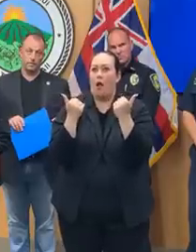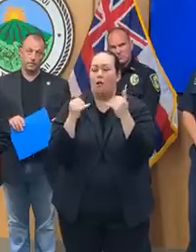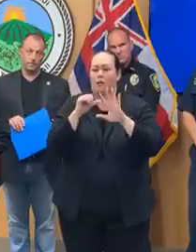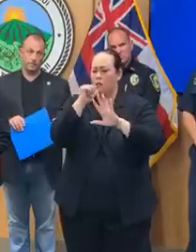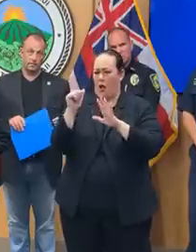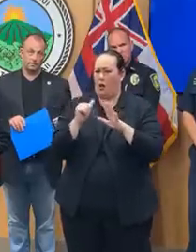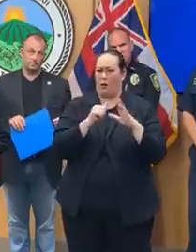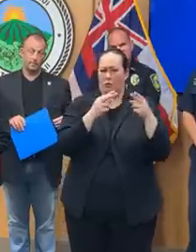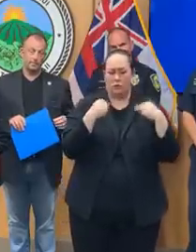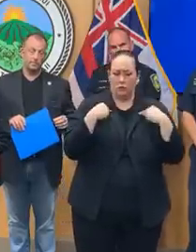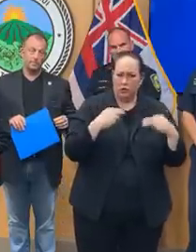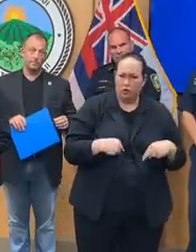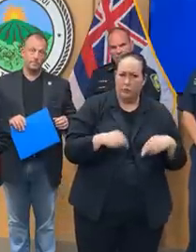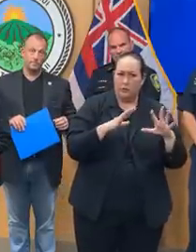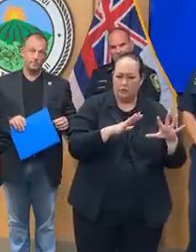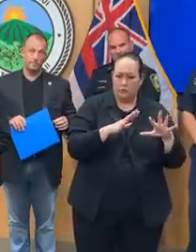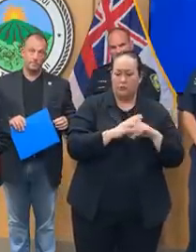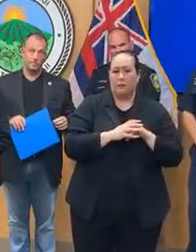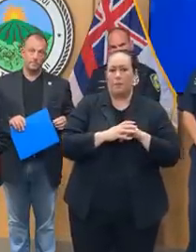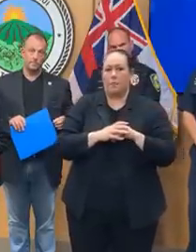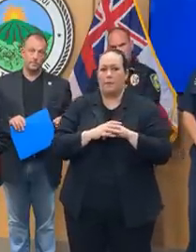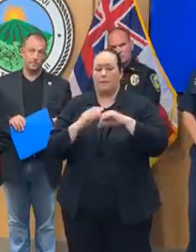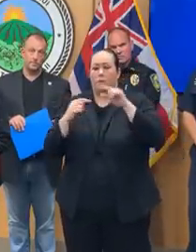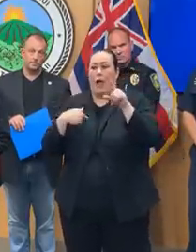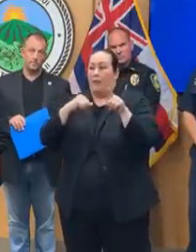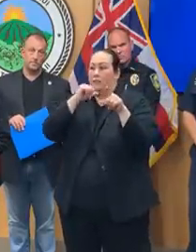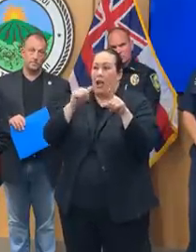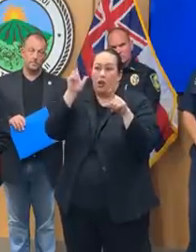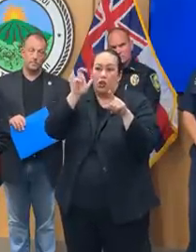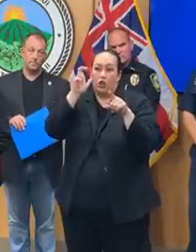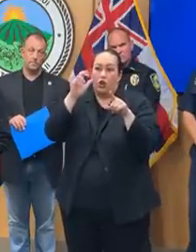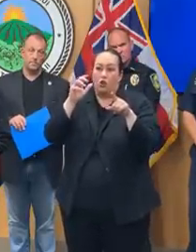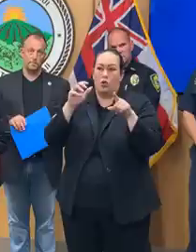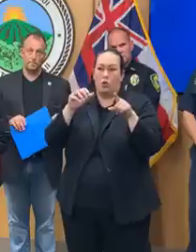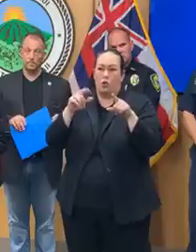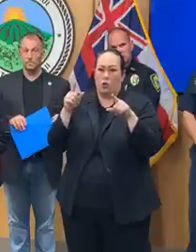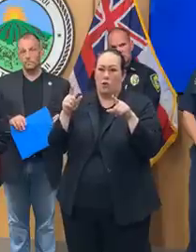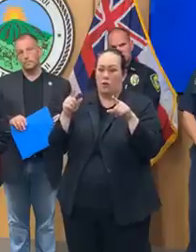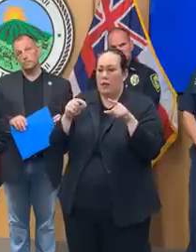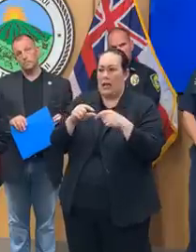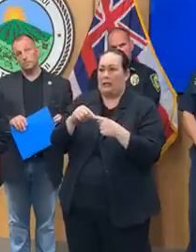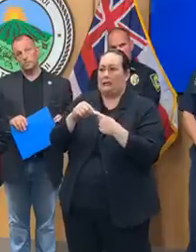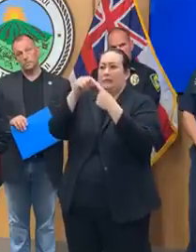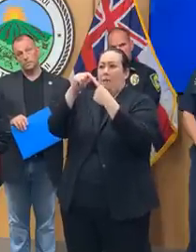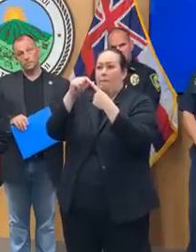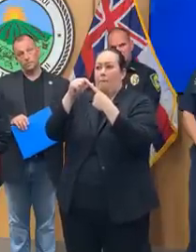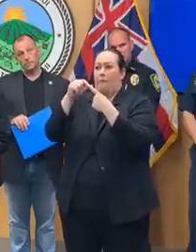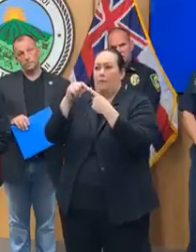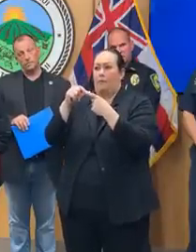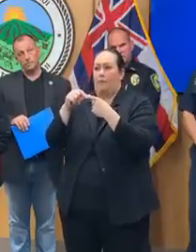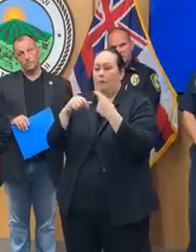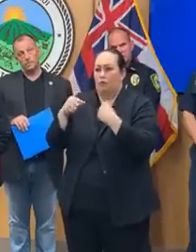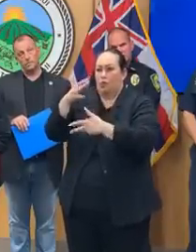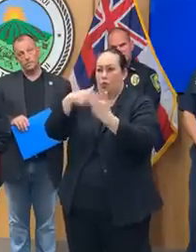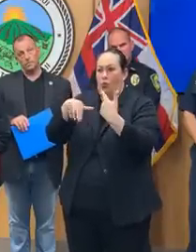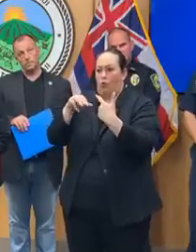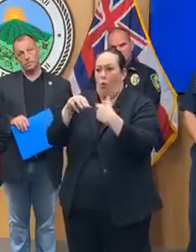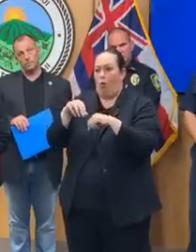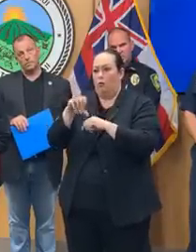not heard, except on social media, the community grumbling about the bad job that was